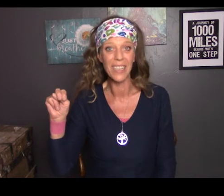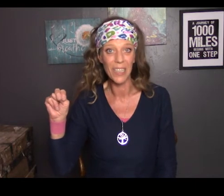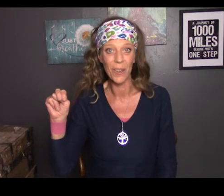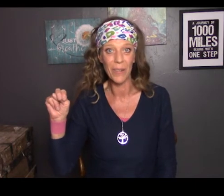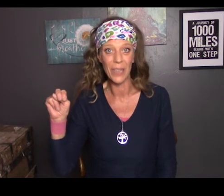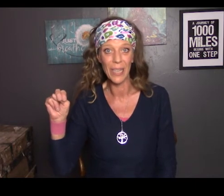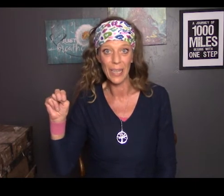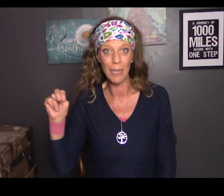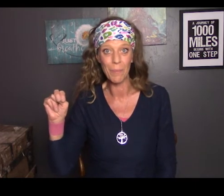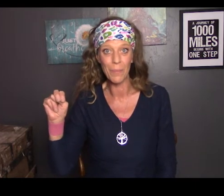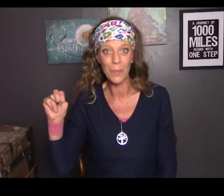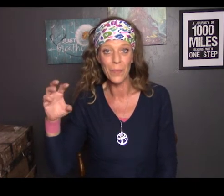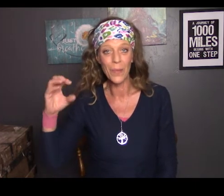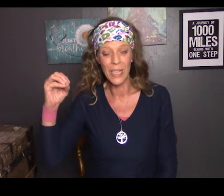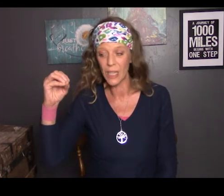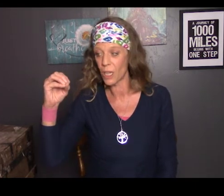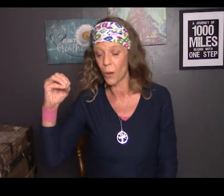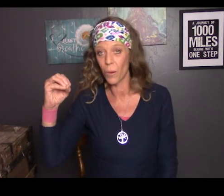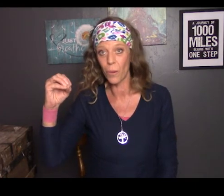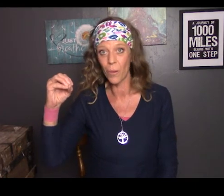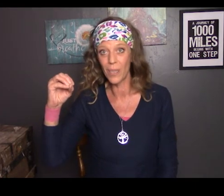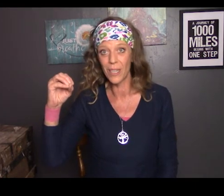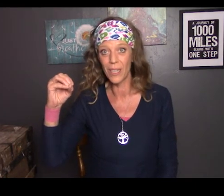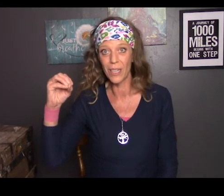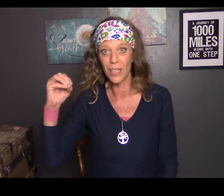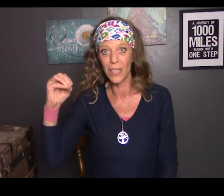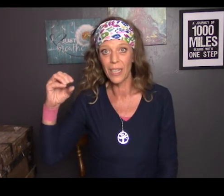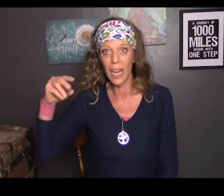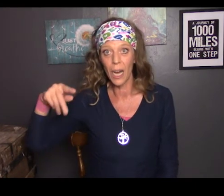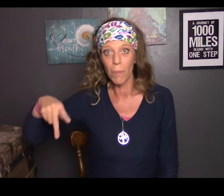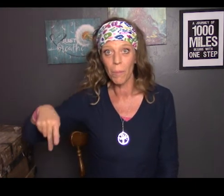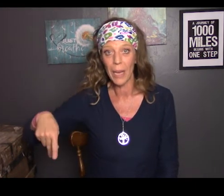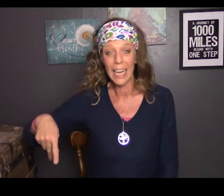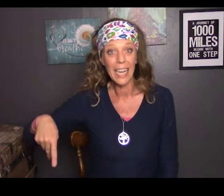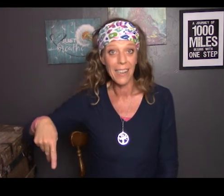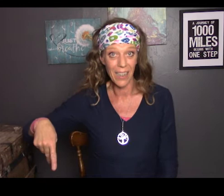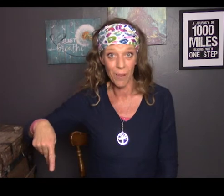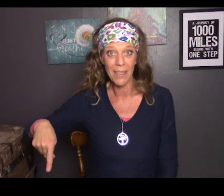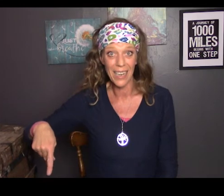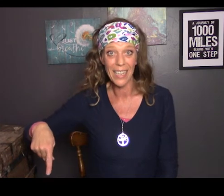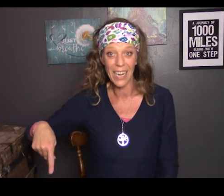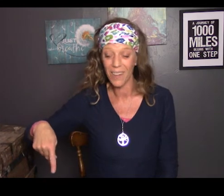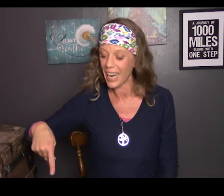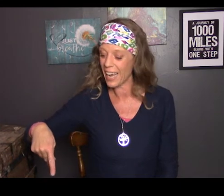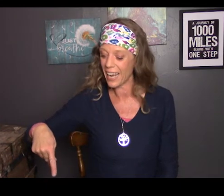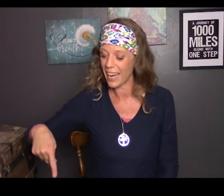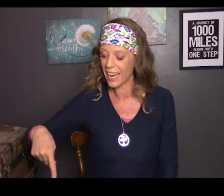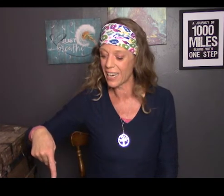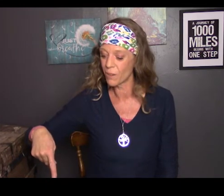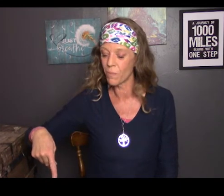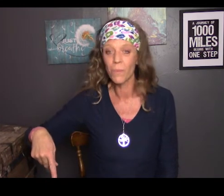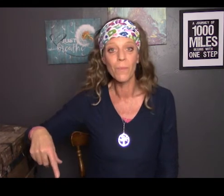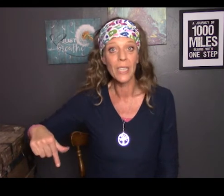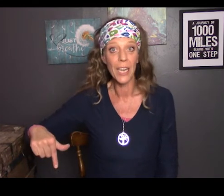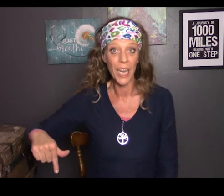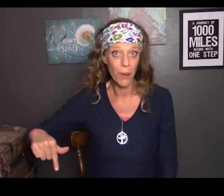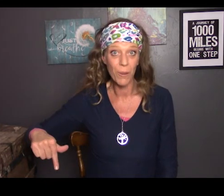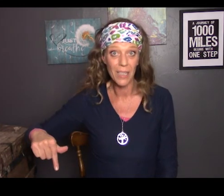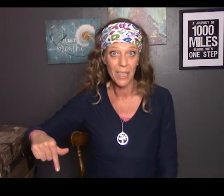are over the thumb. O, P is an upside down K. Q is an